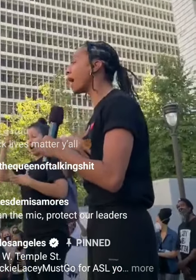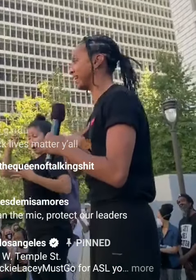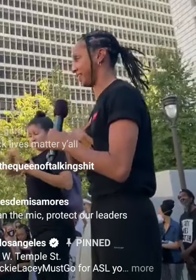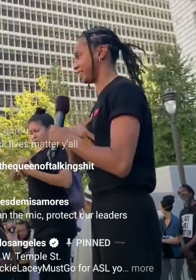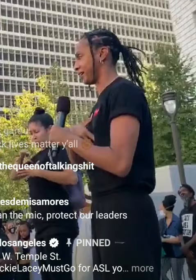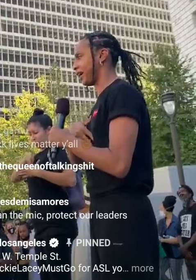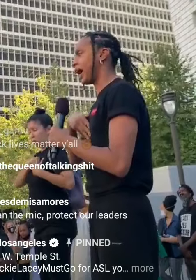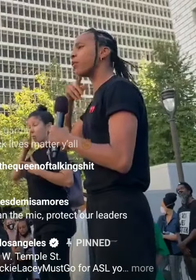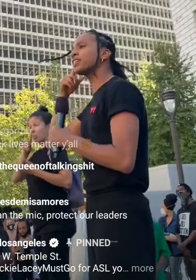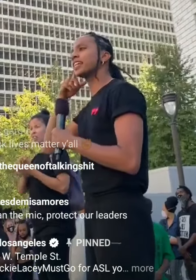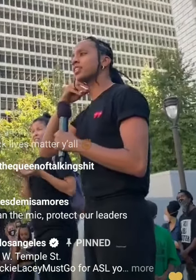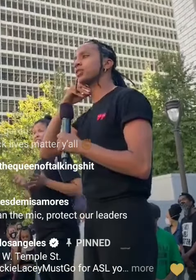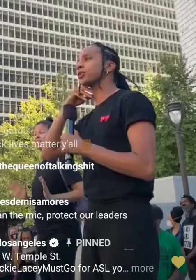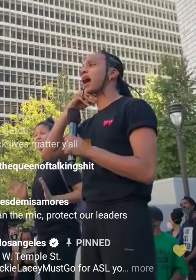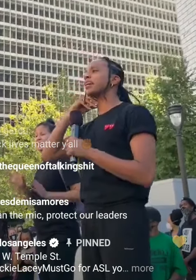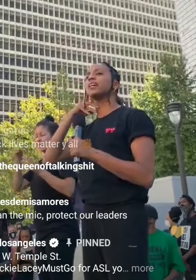own future!